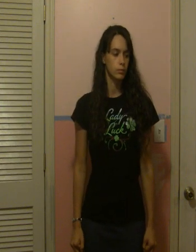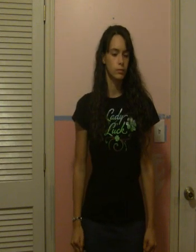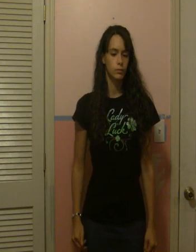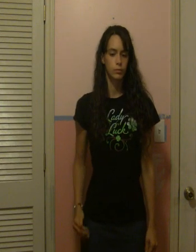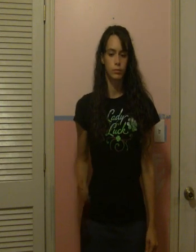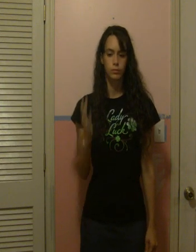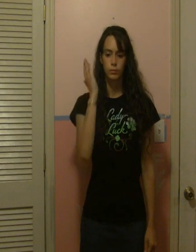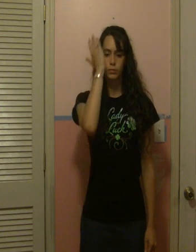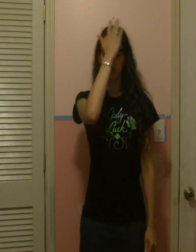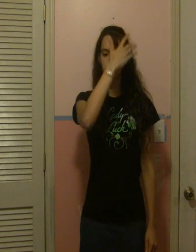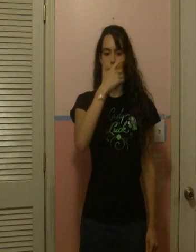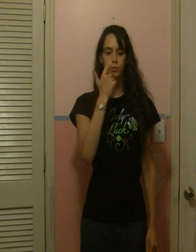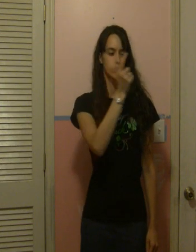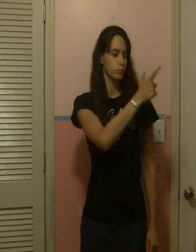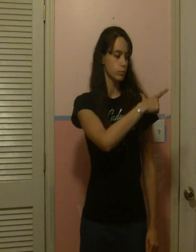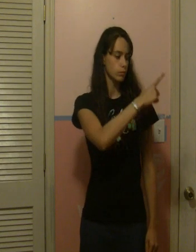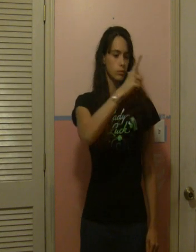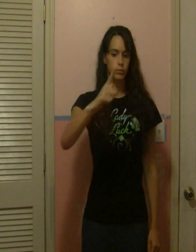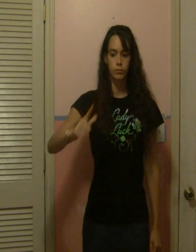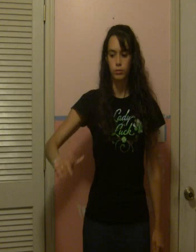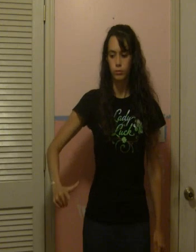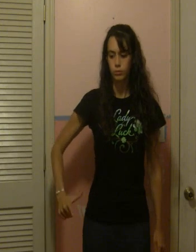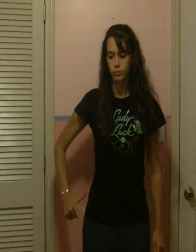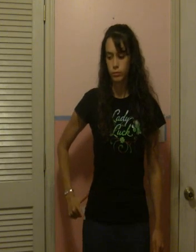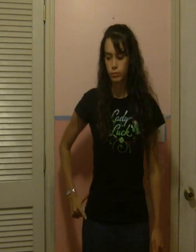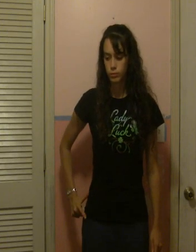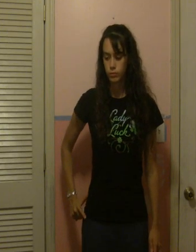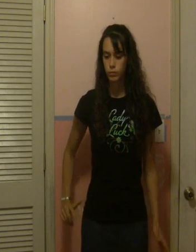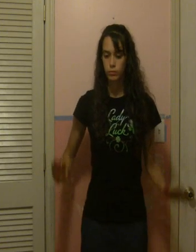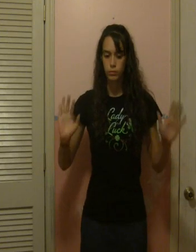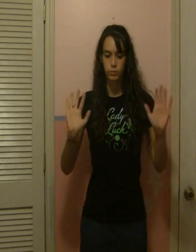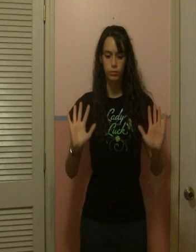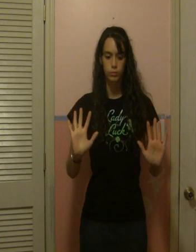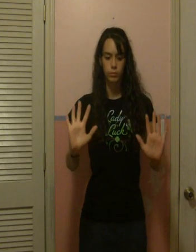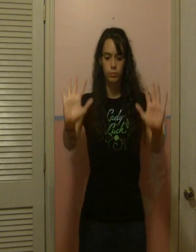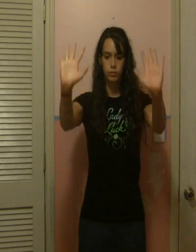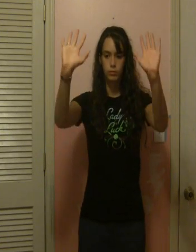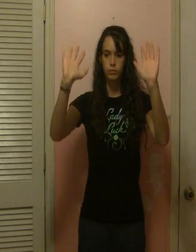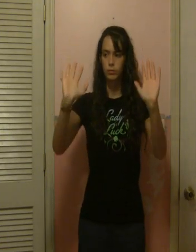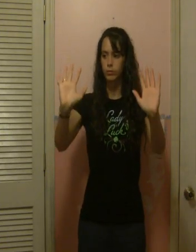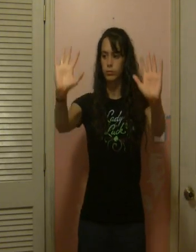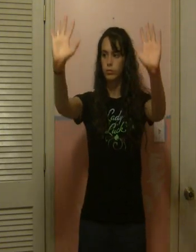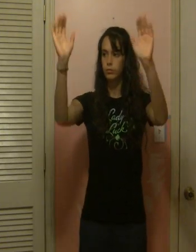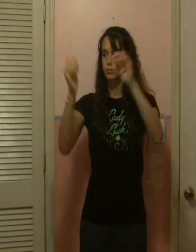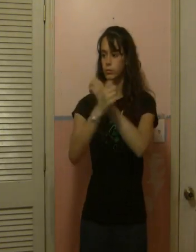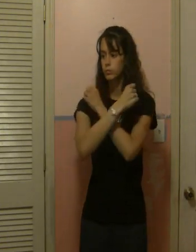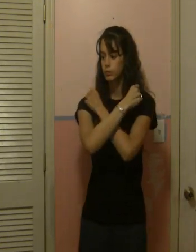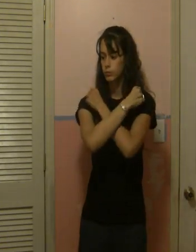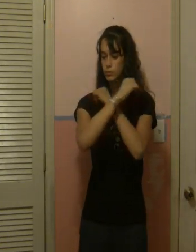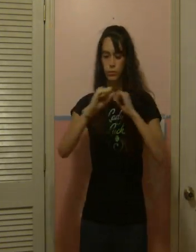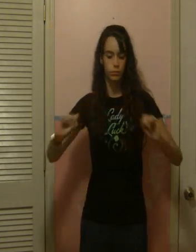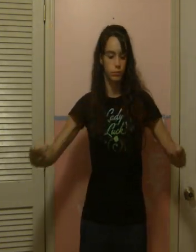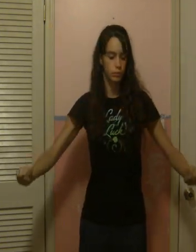Oh, wonderful Lord, wonderful Savior,